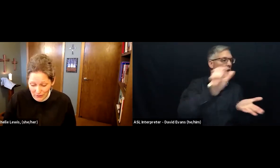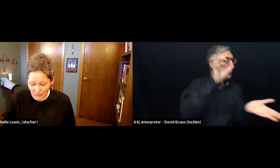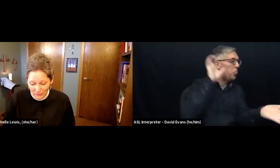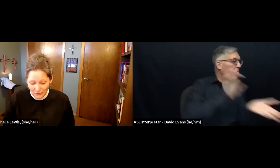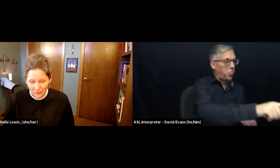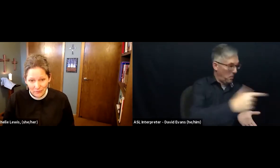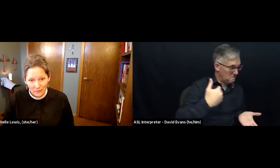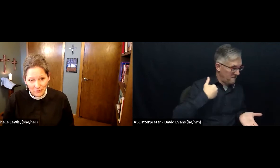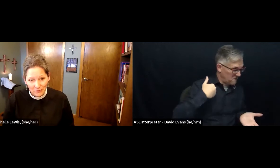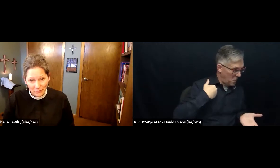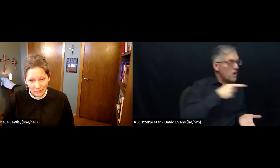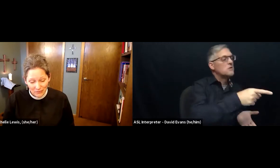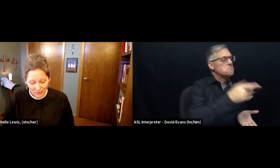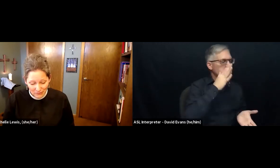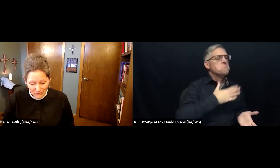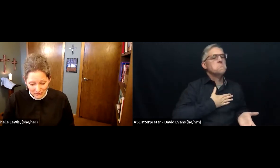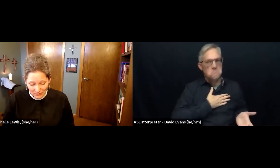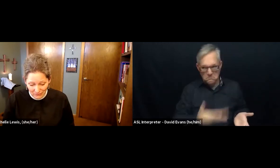out.